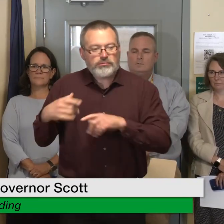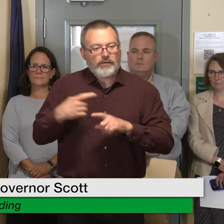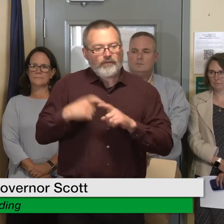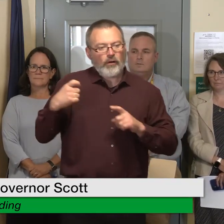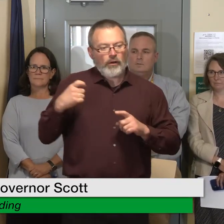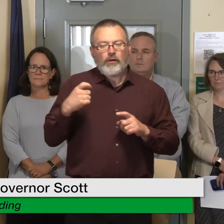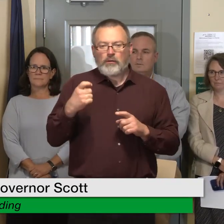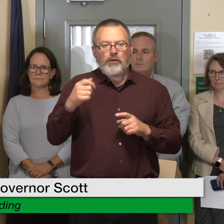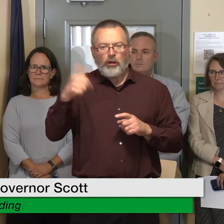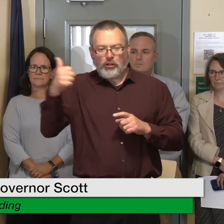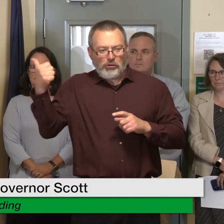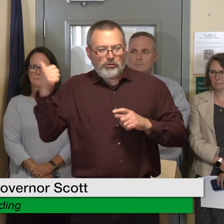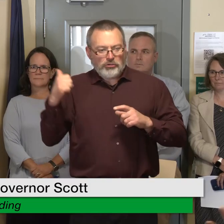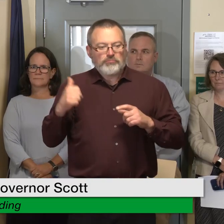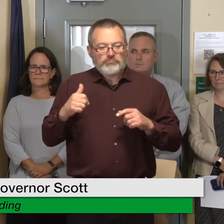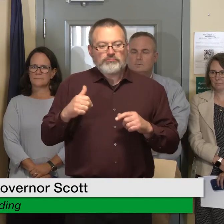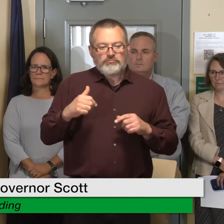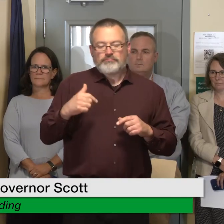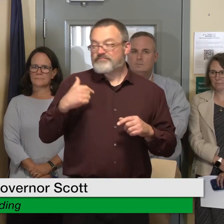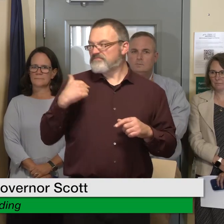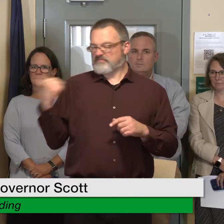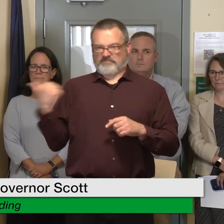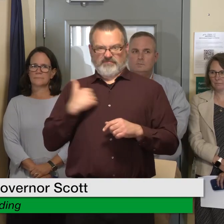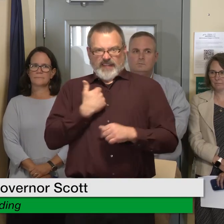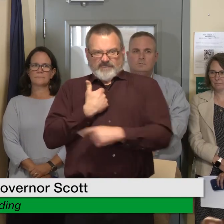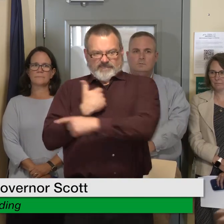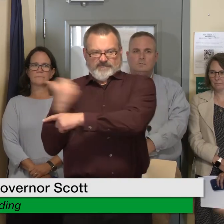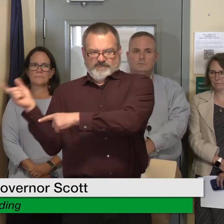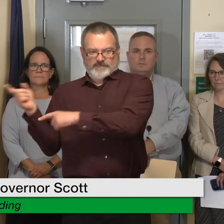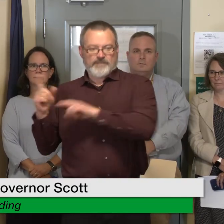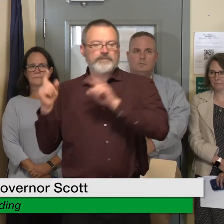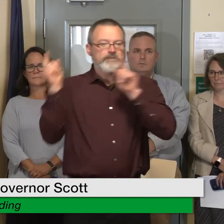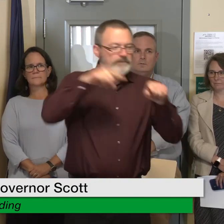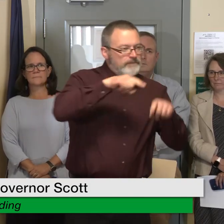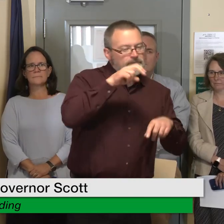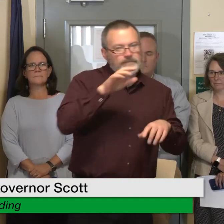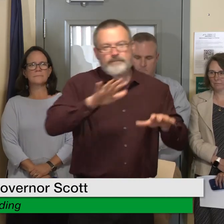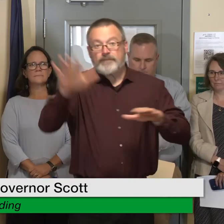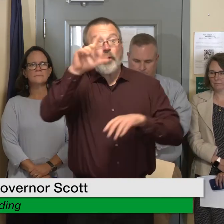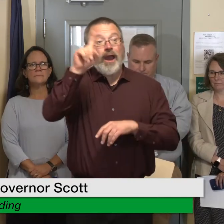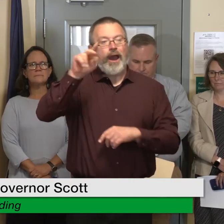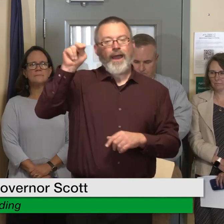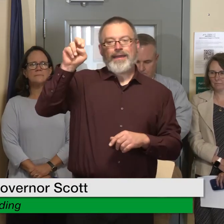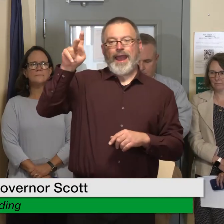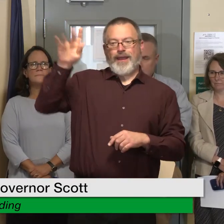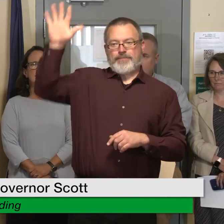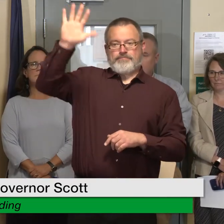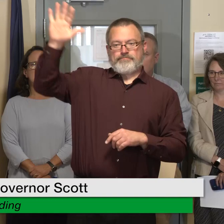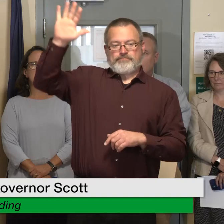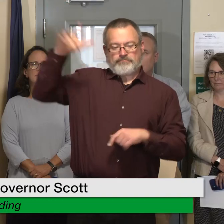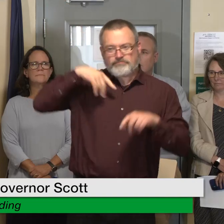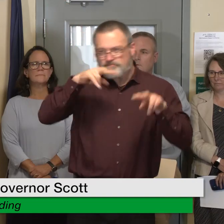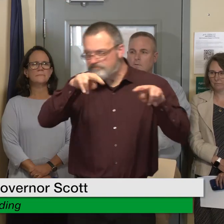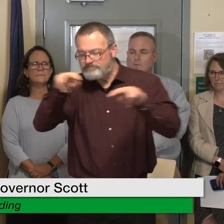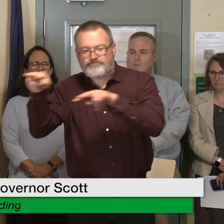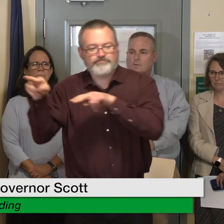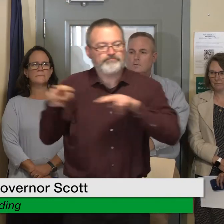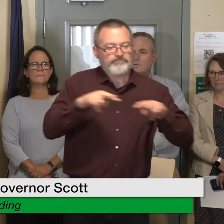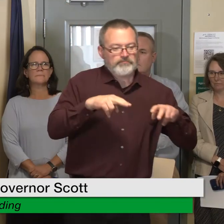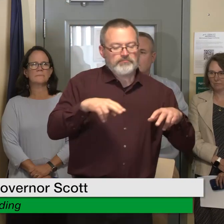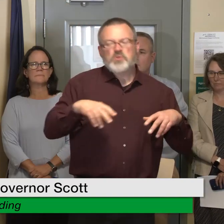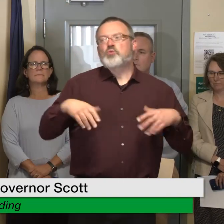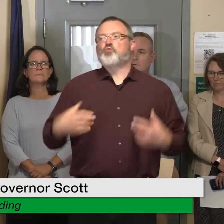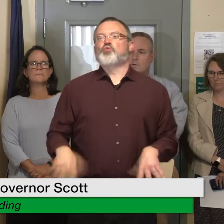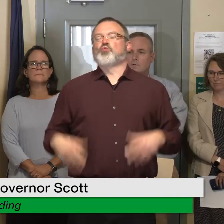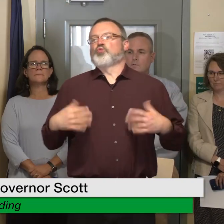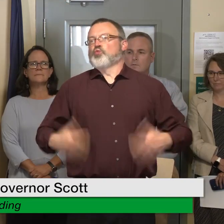many communities throughout Central Vermont and the Northeast Kingdom. And while we have a lot of work ahead of us, I want to thank local